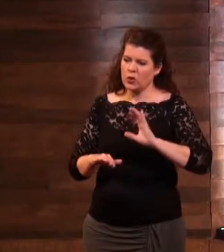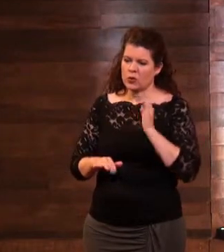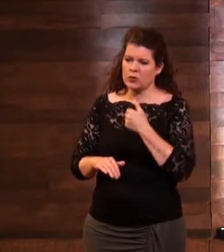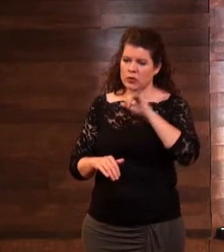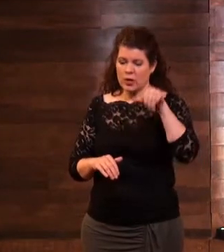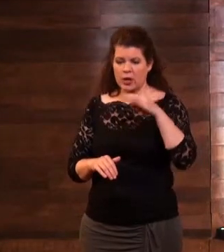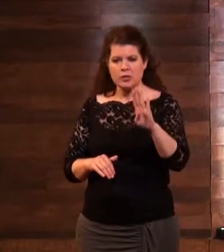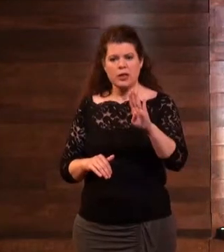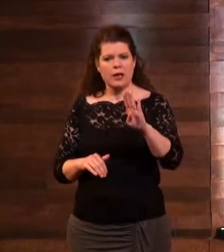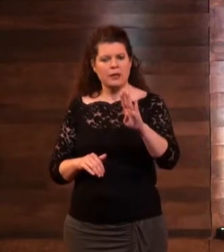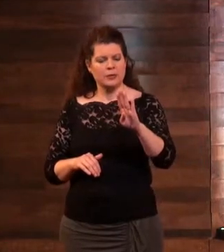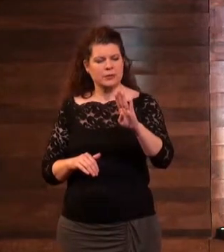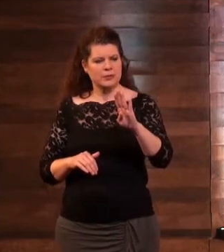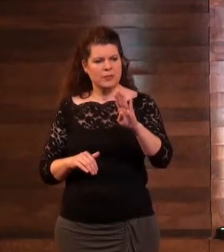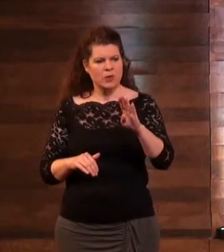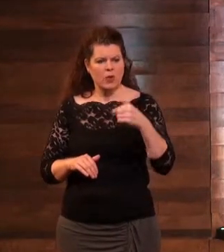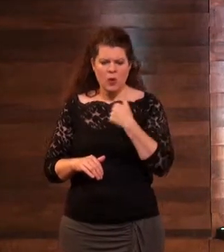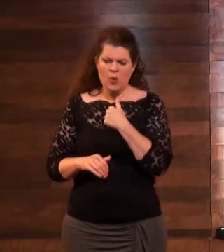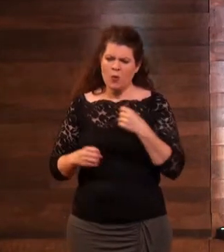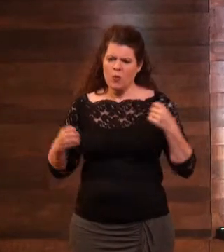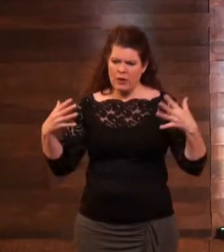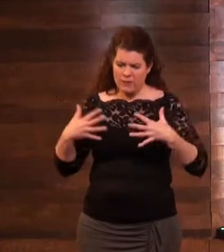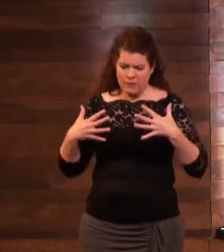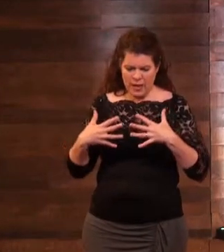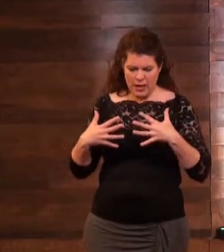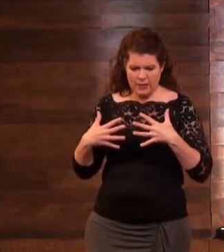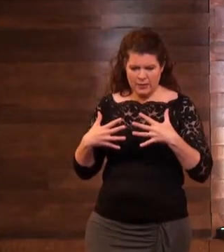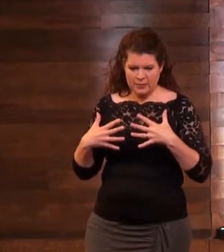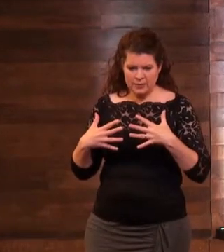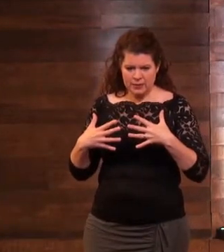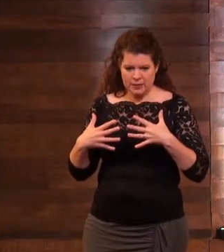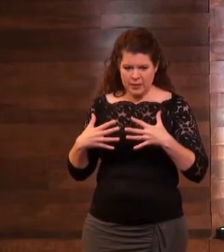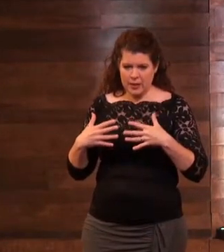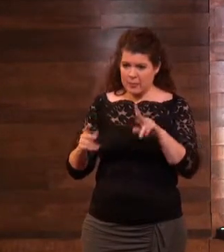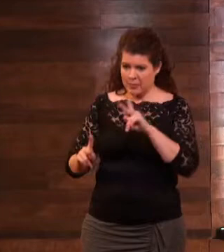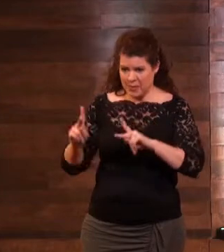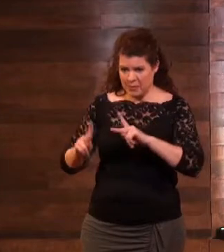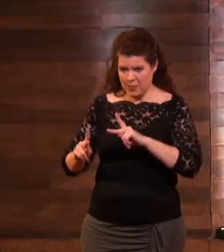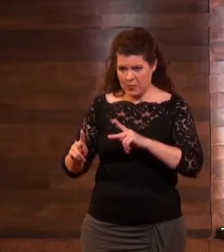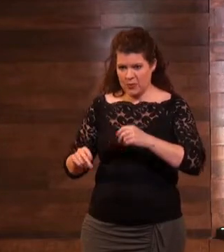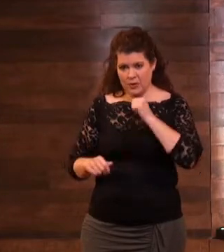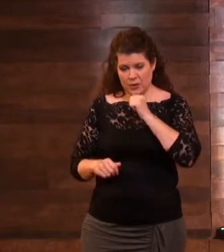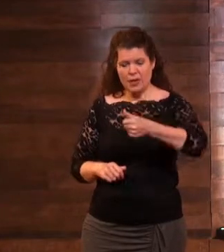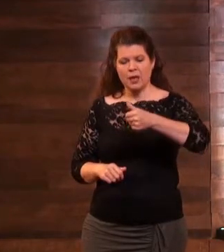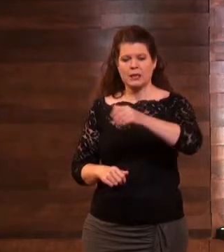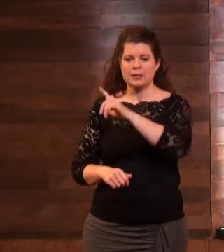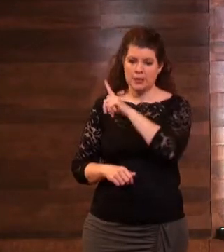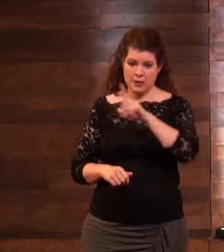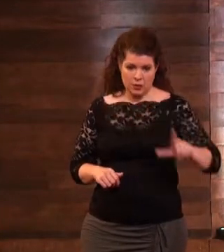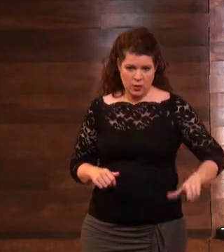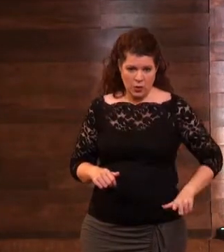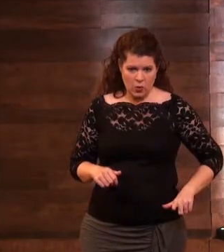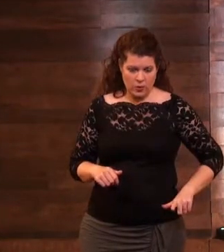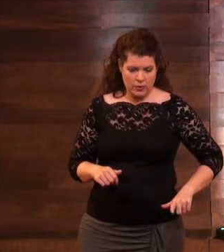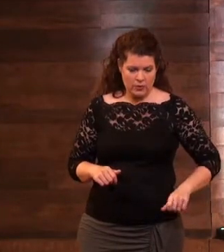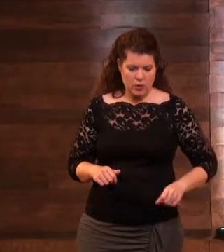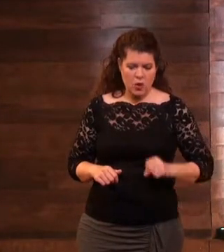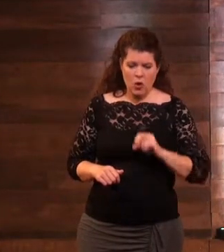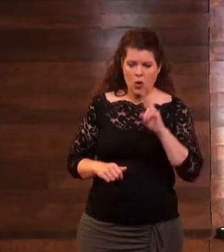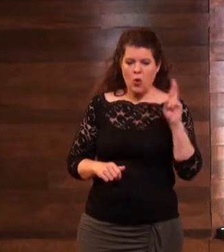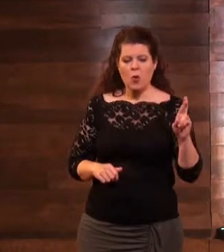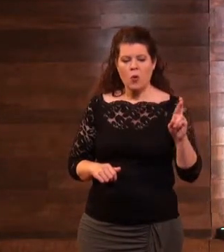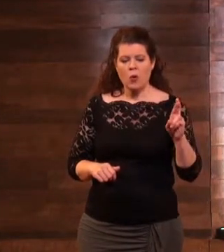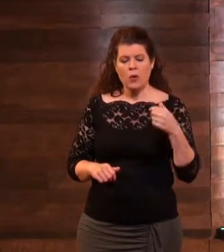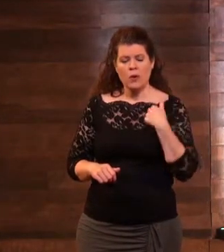their level. We fear something, but it's not the Lord. Or possibly we revere ourselves more than we